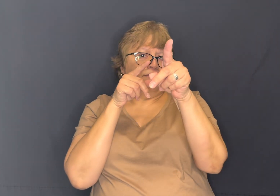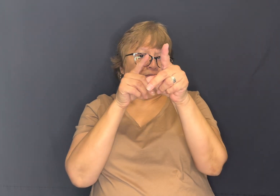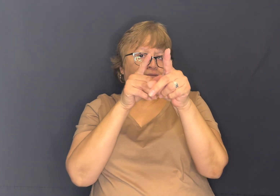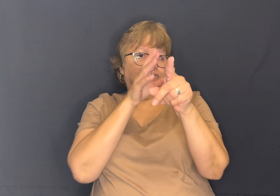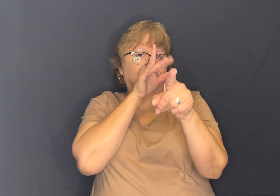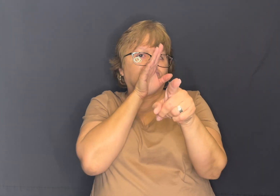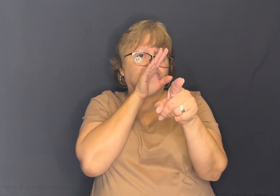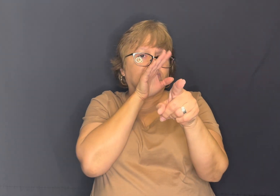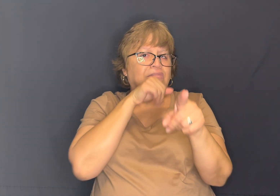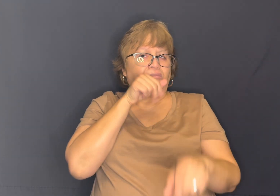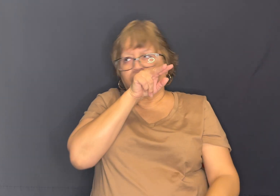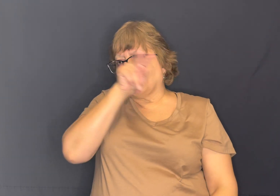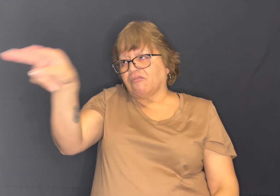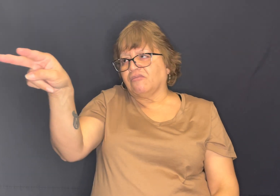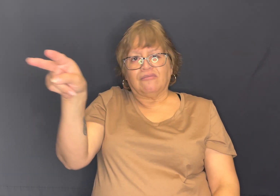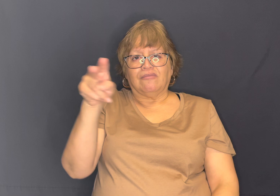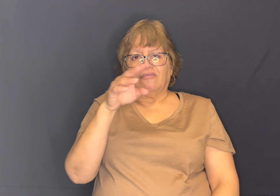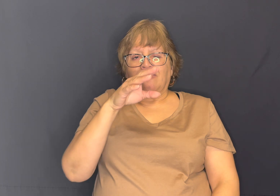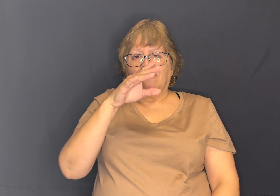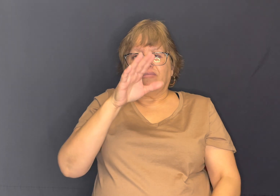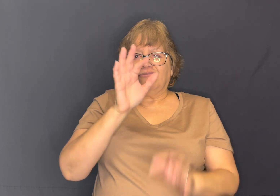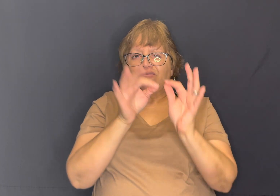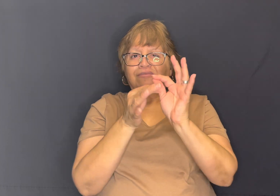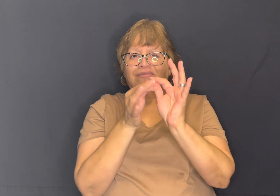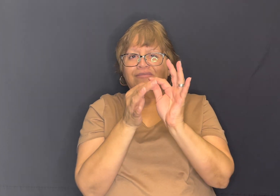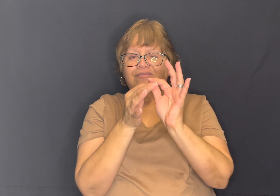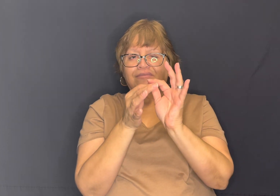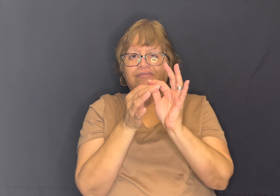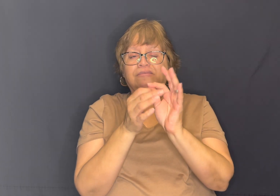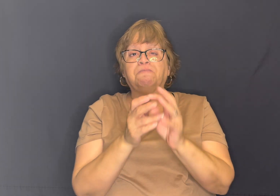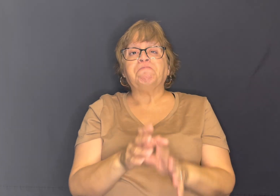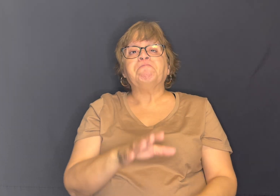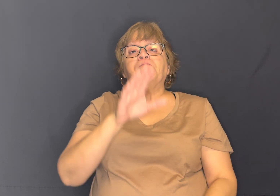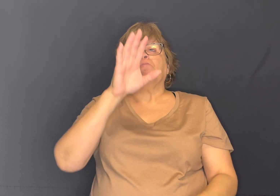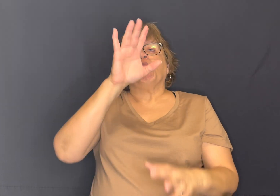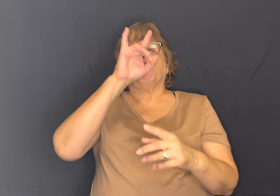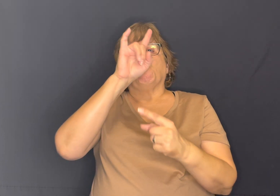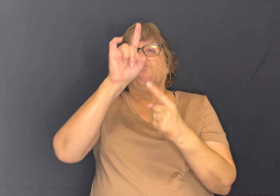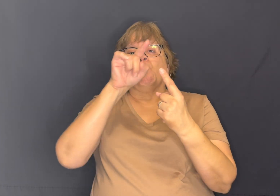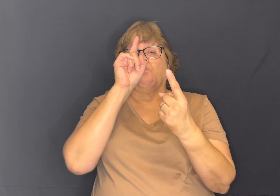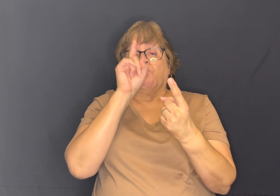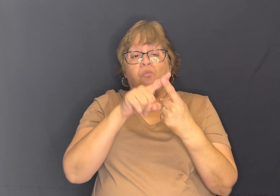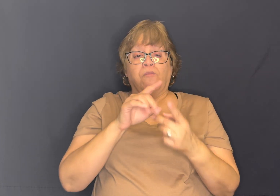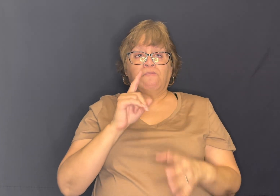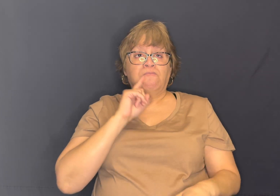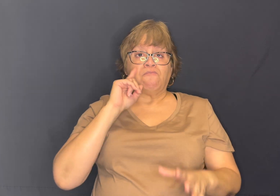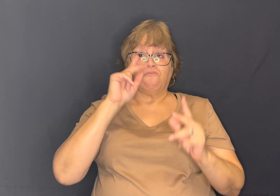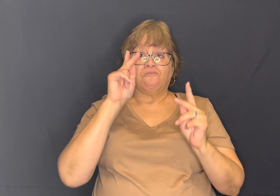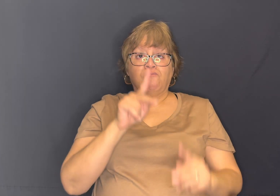people, it's important that you look at the speaker, not become so obsessed watching the interpreter.